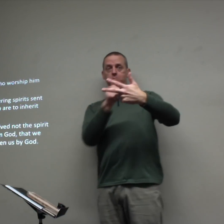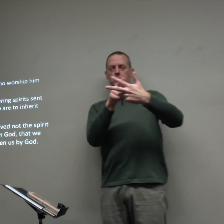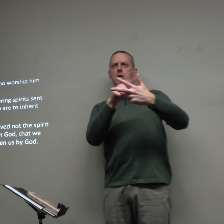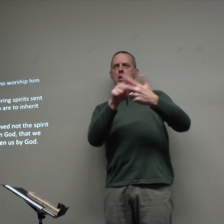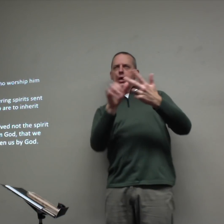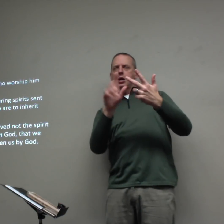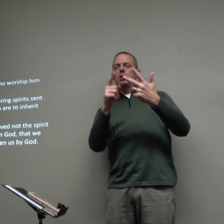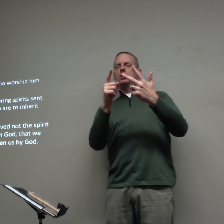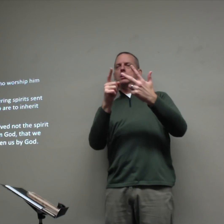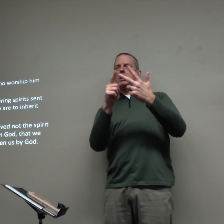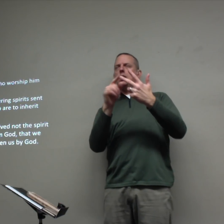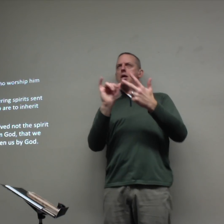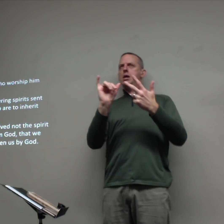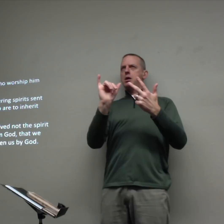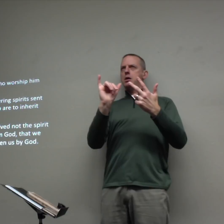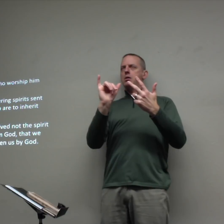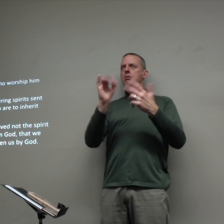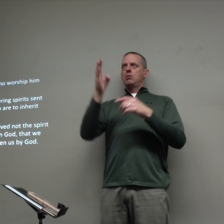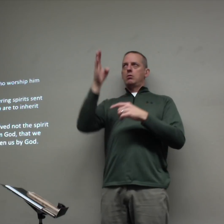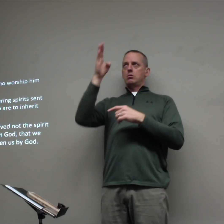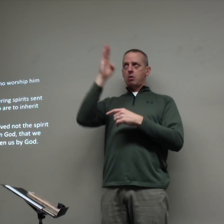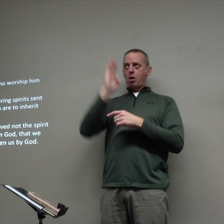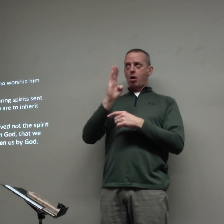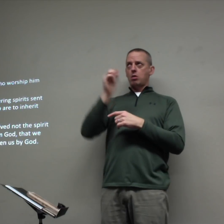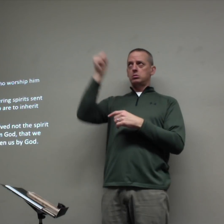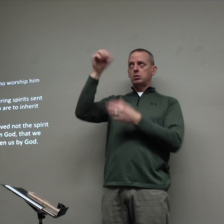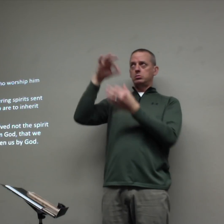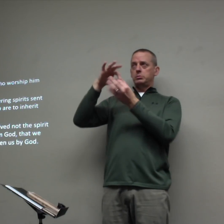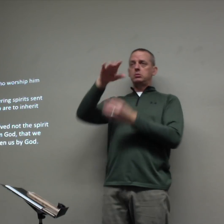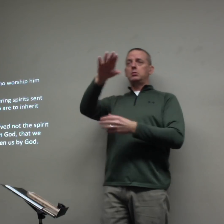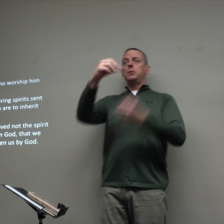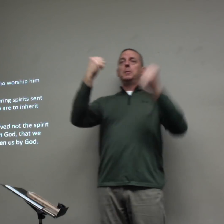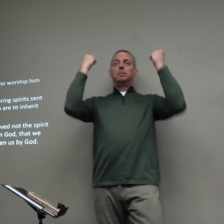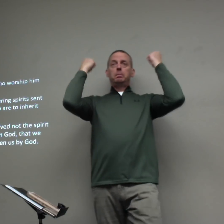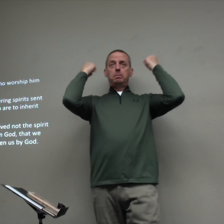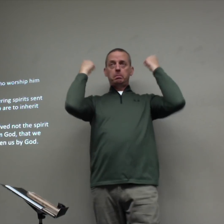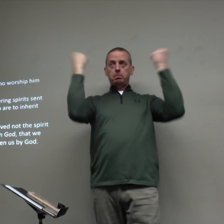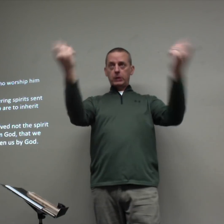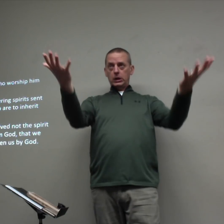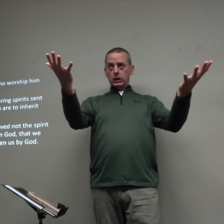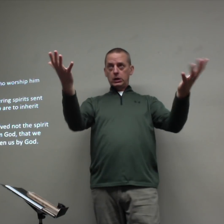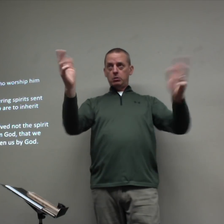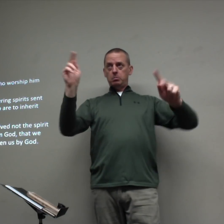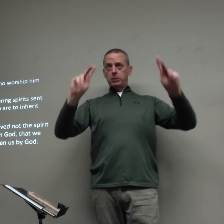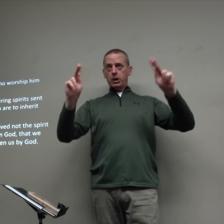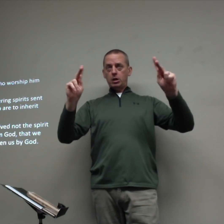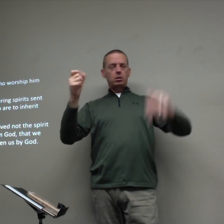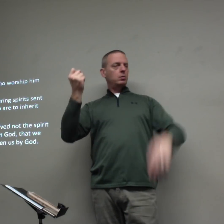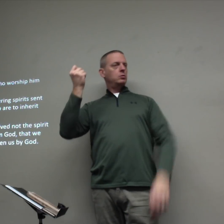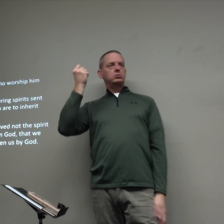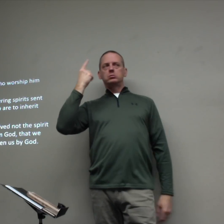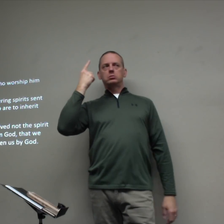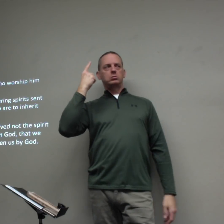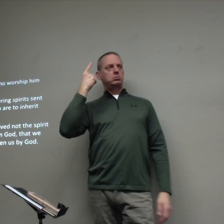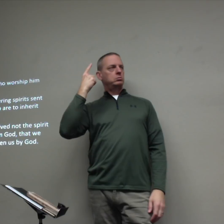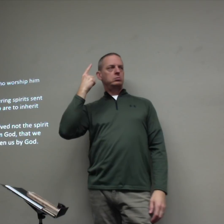So, third point is that God himself is there. You know, many people don't understand